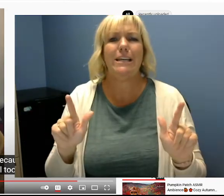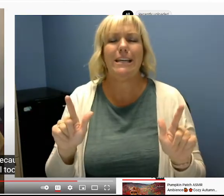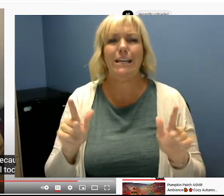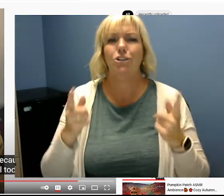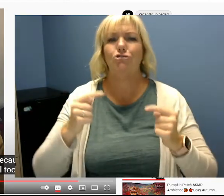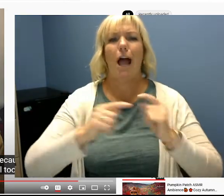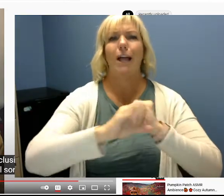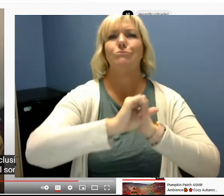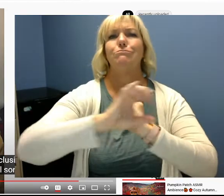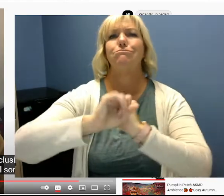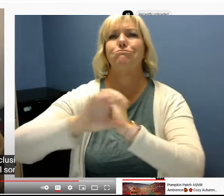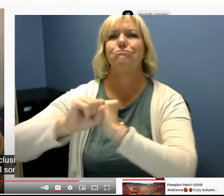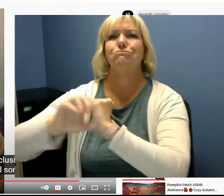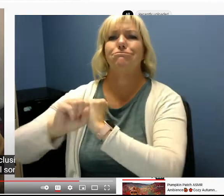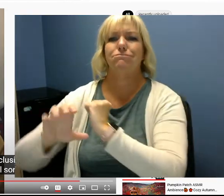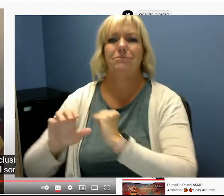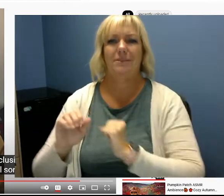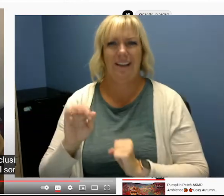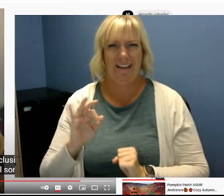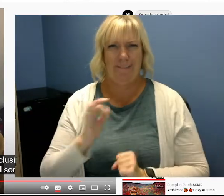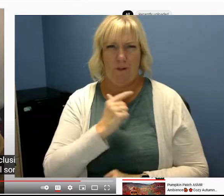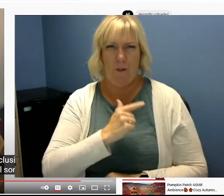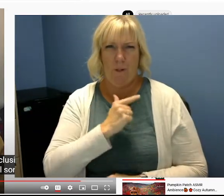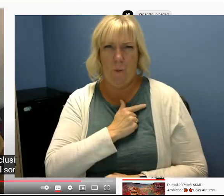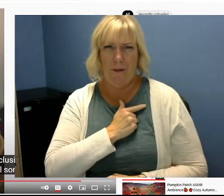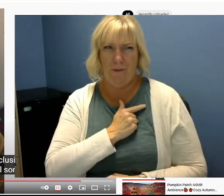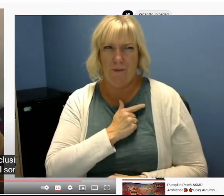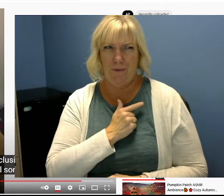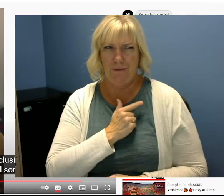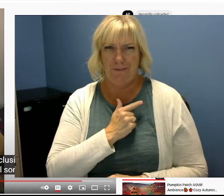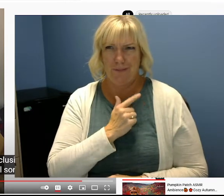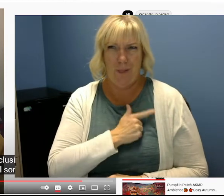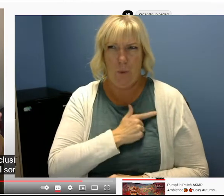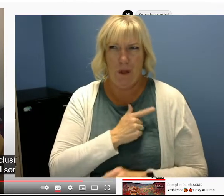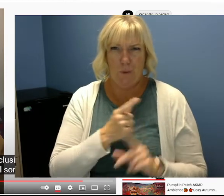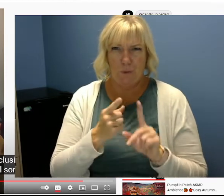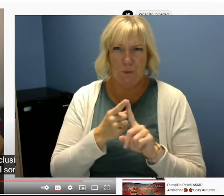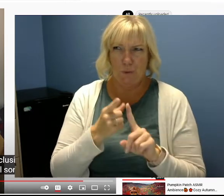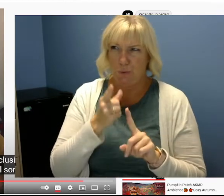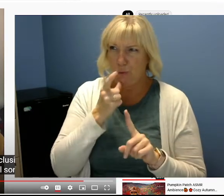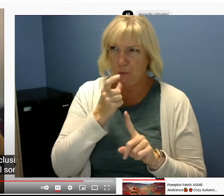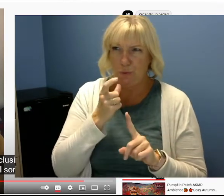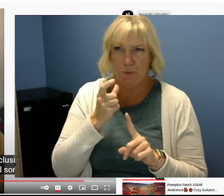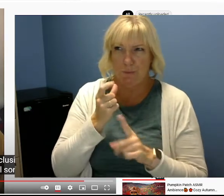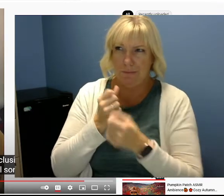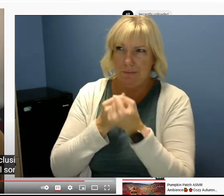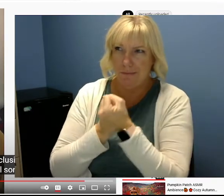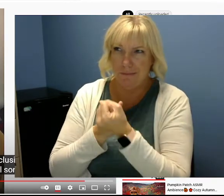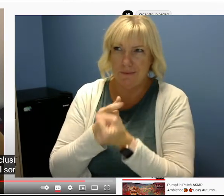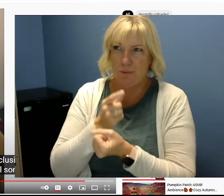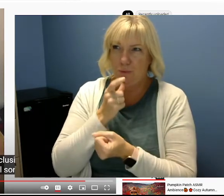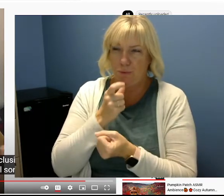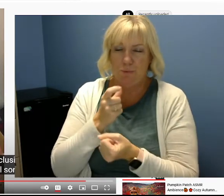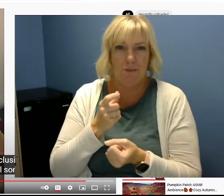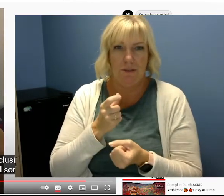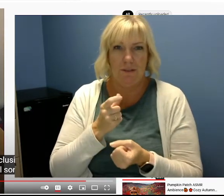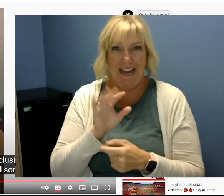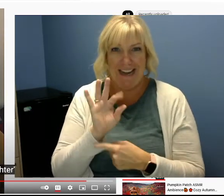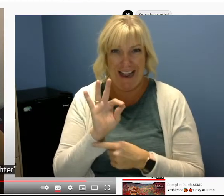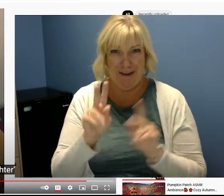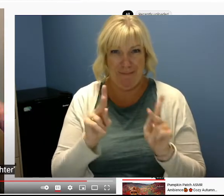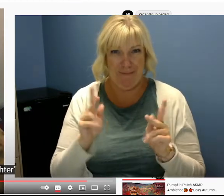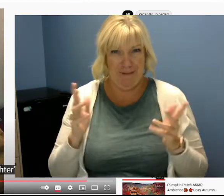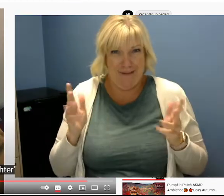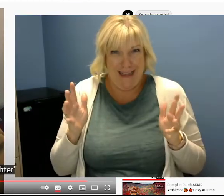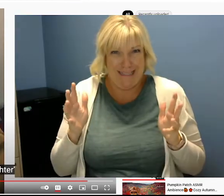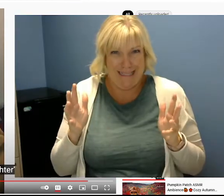are you loyal to? Nine seems not very inclusive. But Sons of Liberty, well, we're all